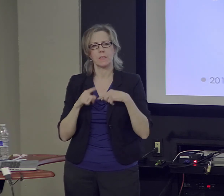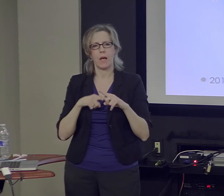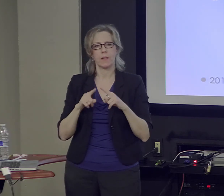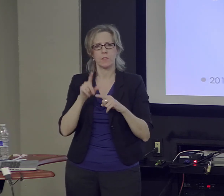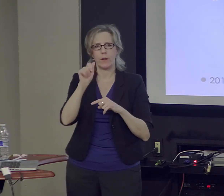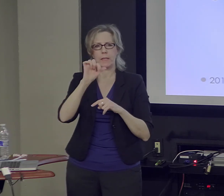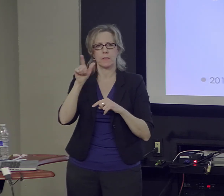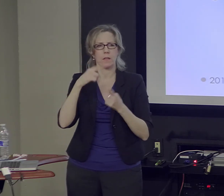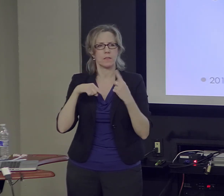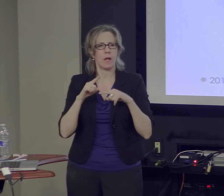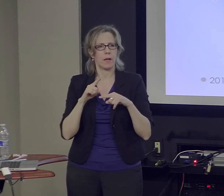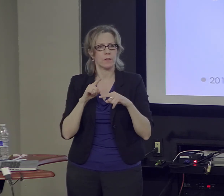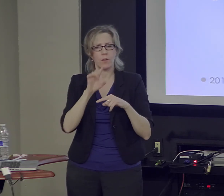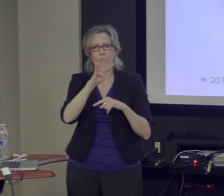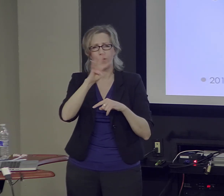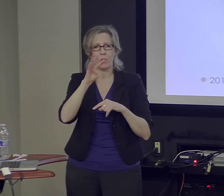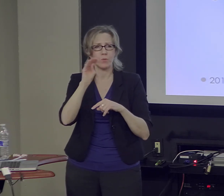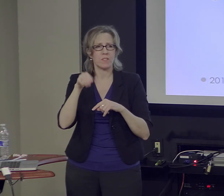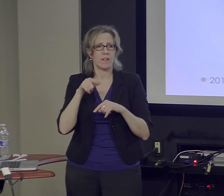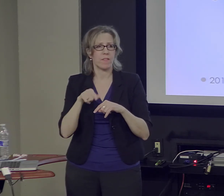those dictionaries and counted